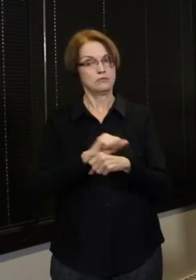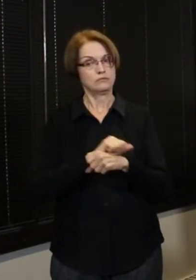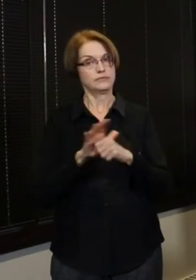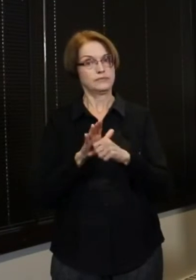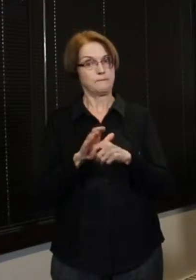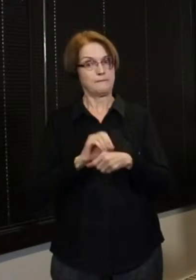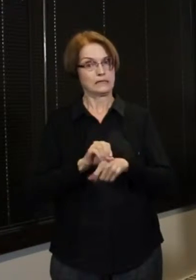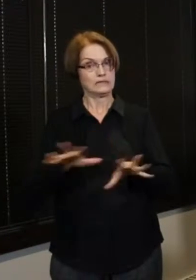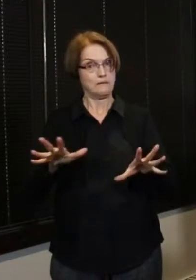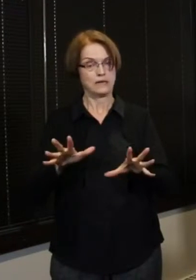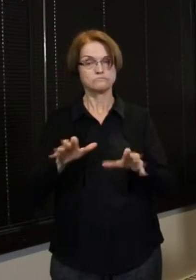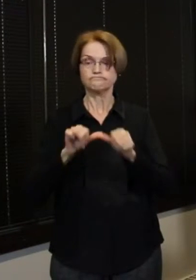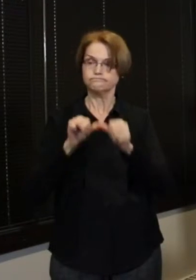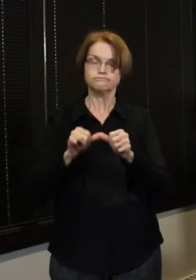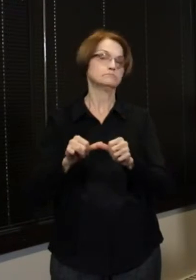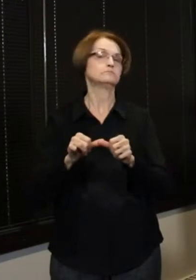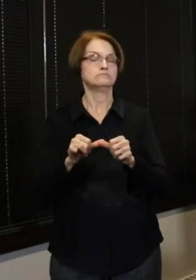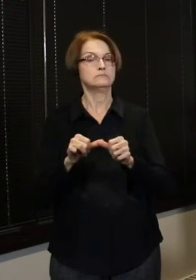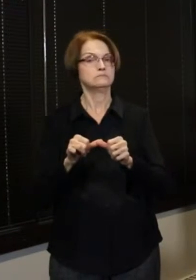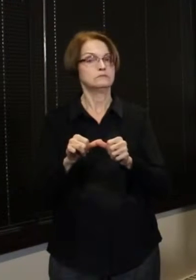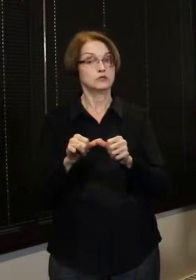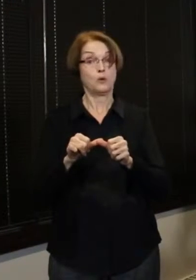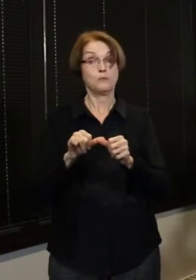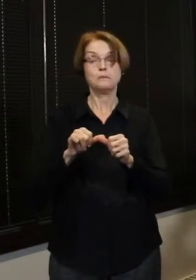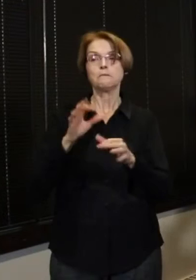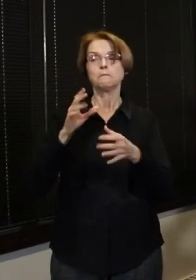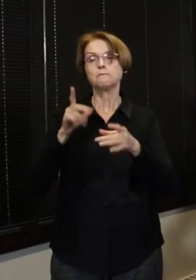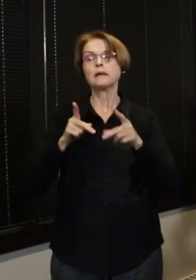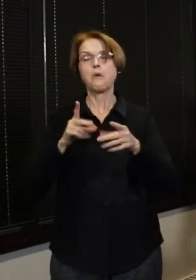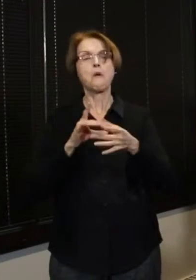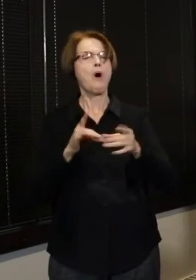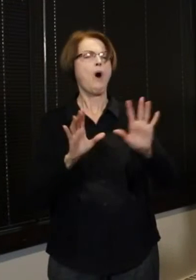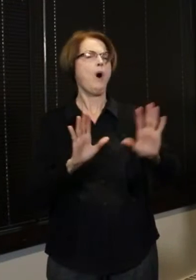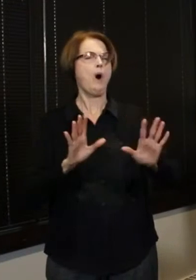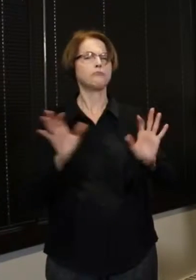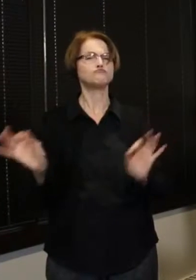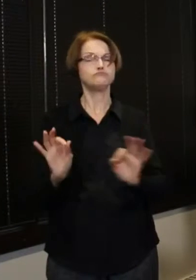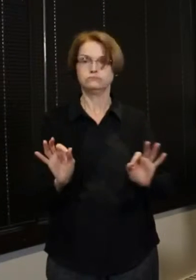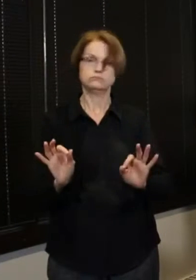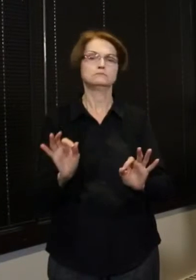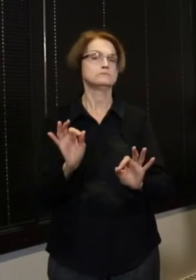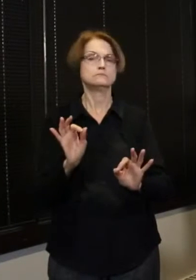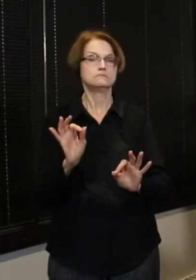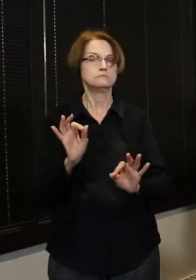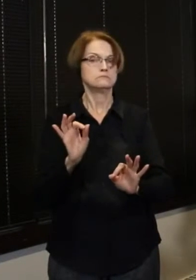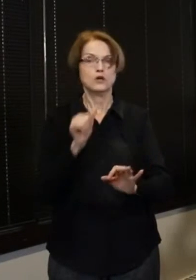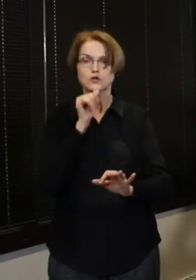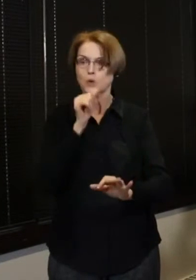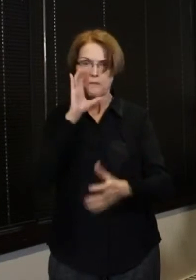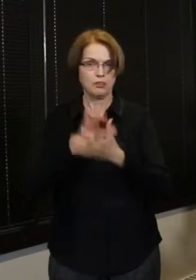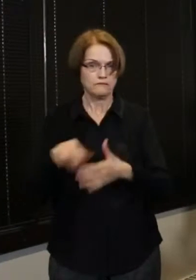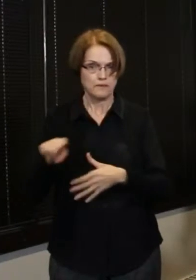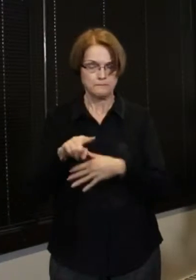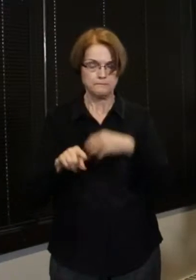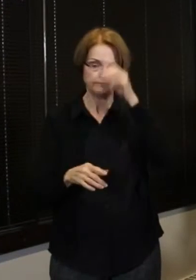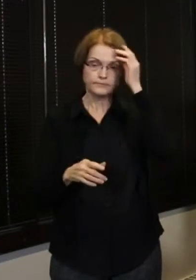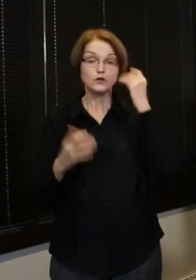don't let anybody tell you otherwise. So let's take a look at where our numbers are today.